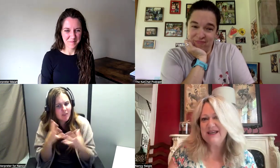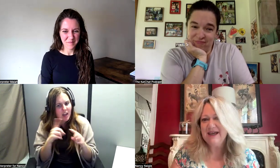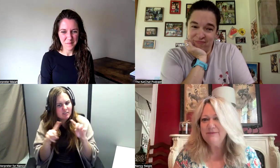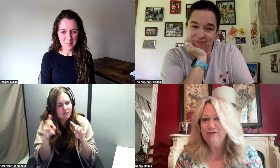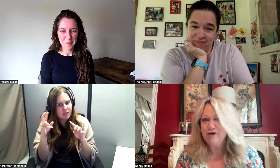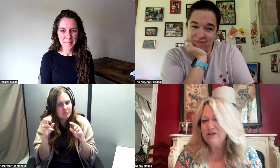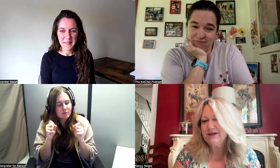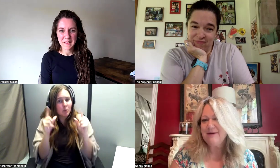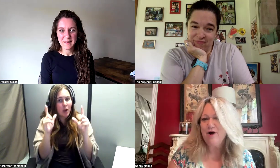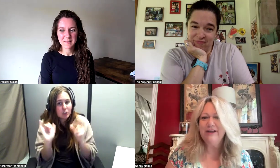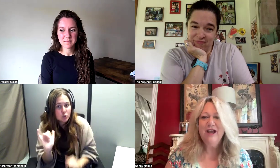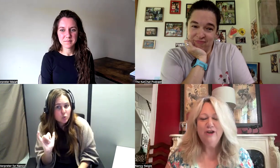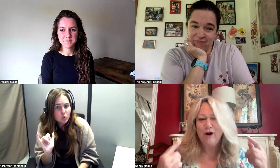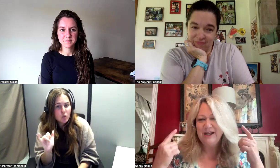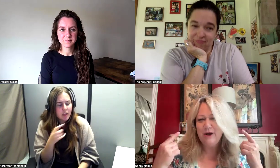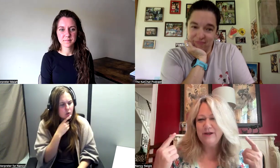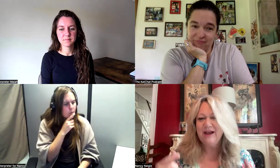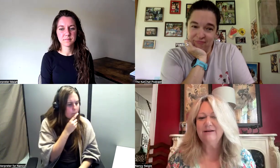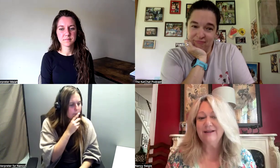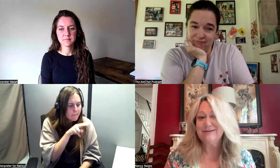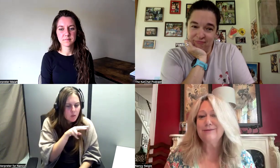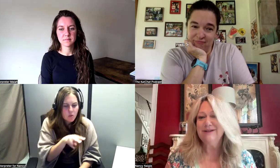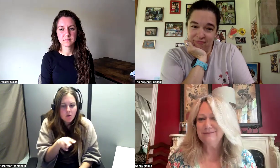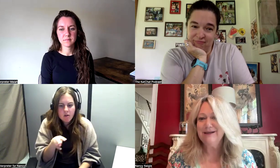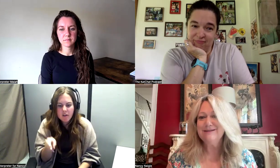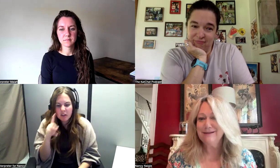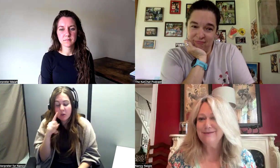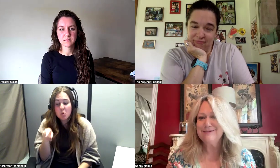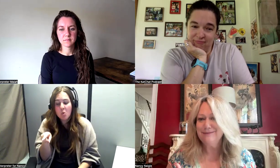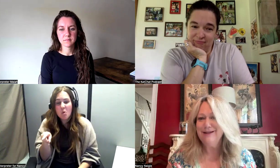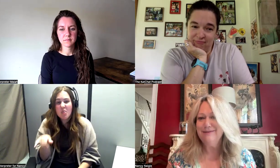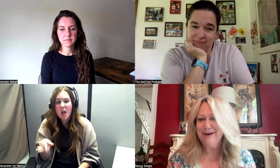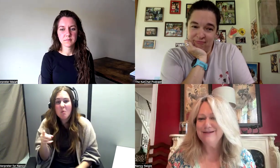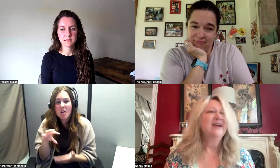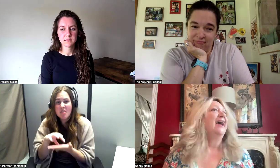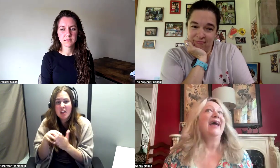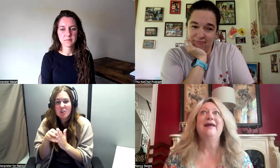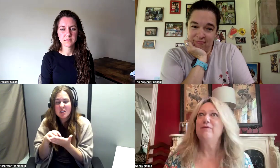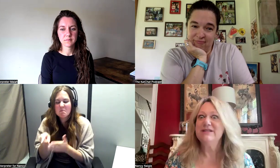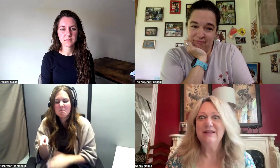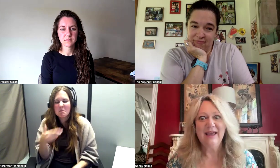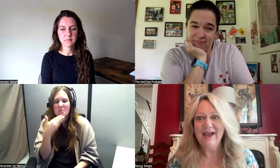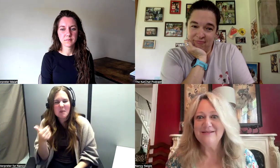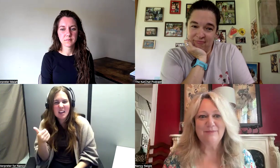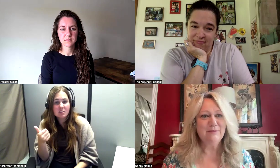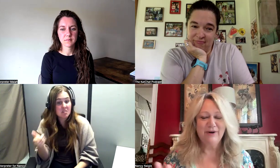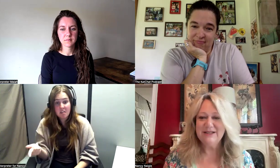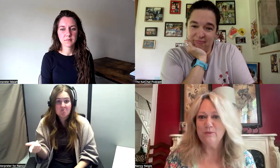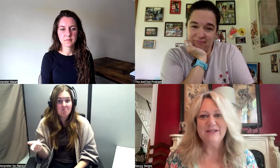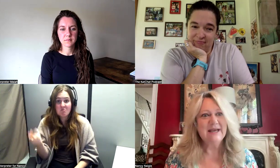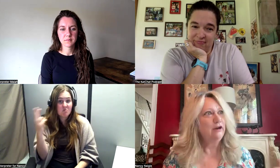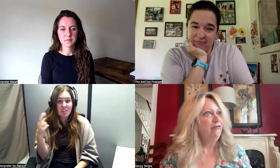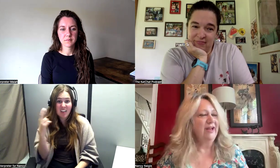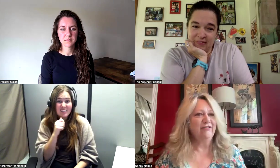when you scan them and you first look at them all, and you already know in your head, oh, that's going to be the best. I know it's going to be the best. And that wasn't the case. Some of the